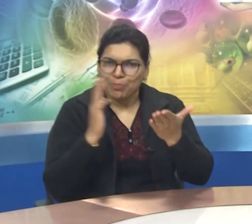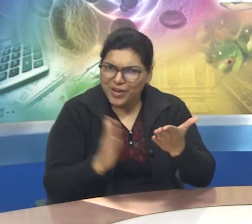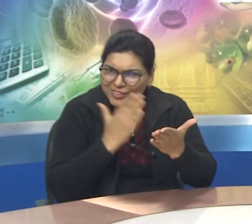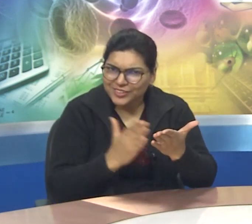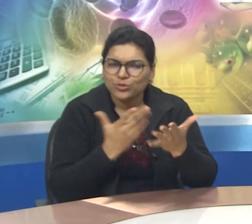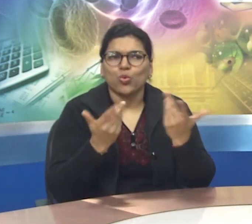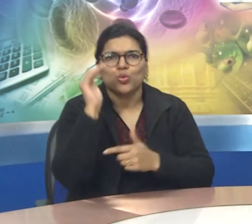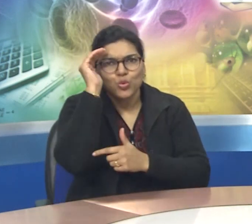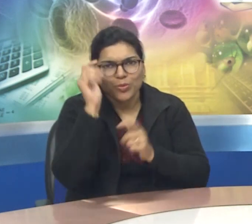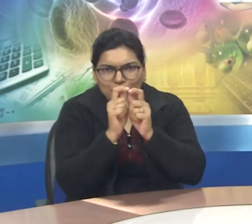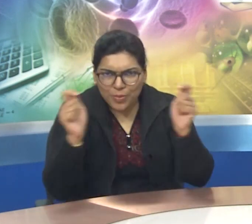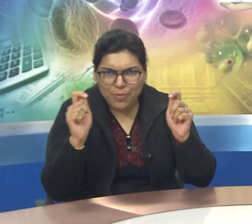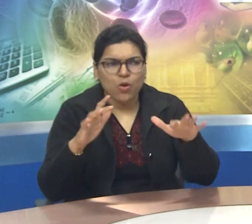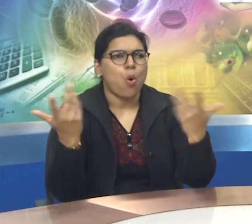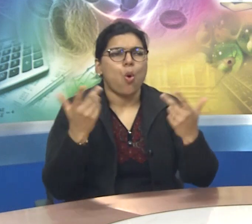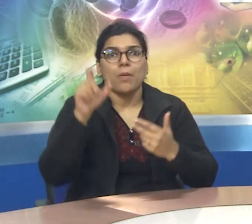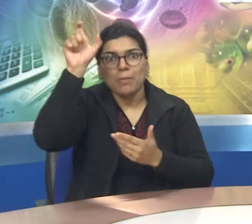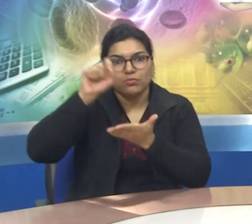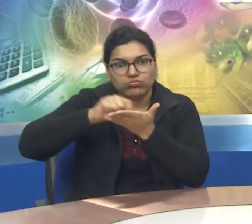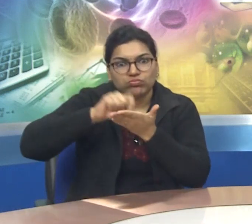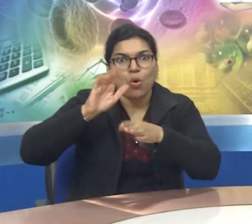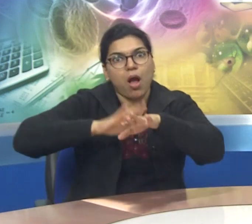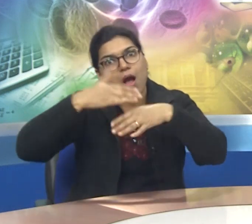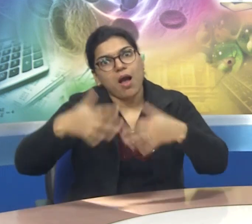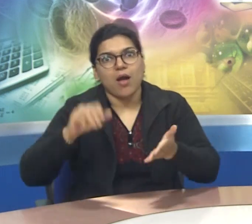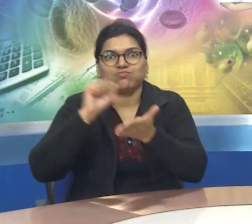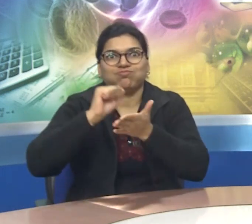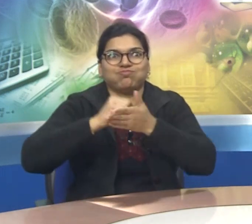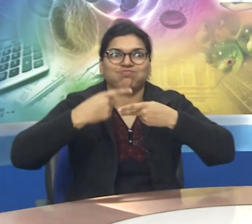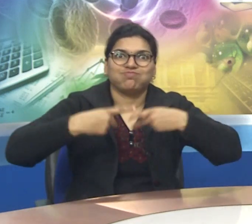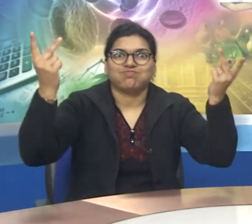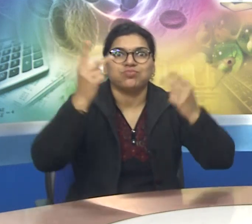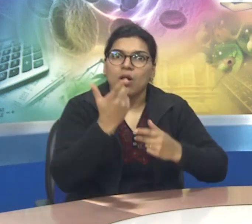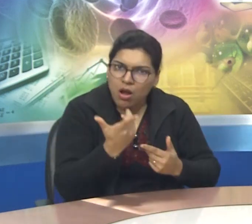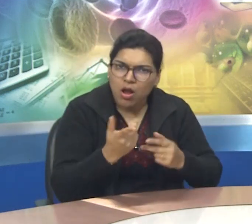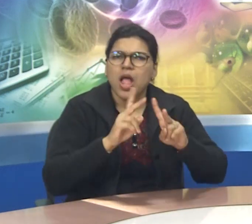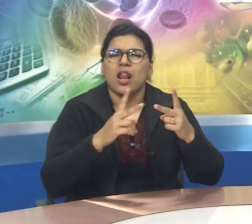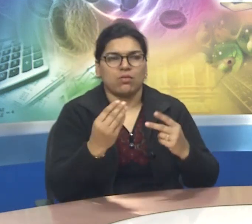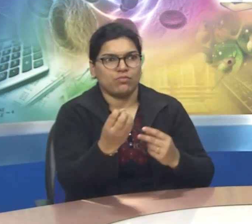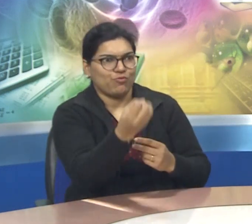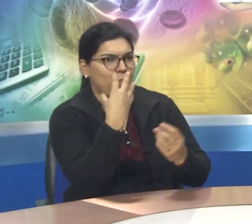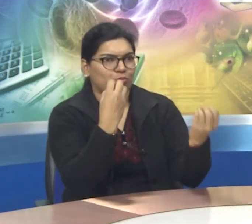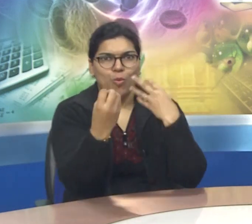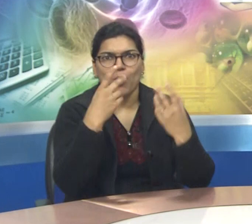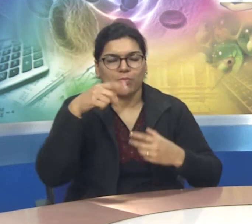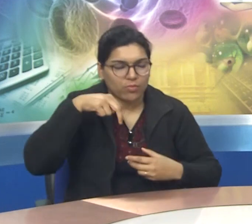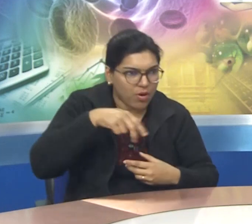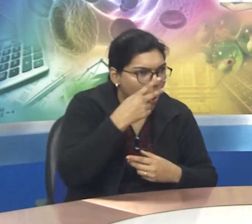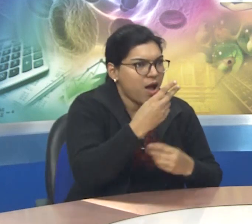book list of latest editions, etc., is a powerful technique to attract the attention